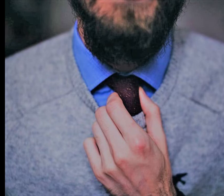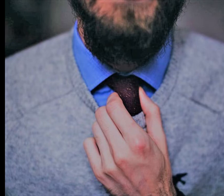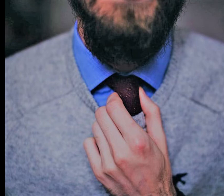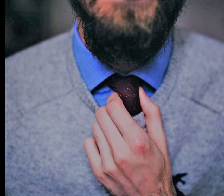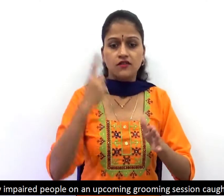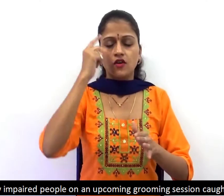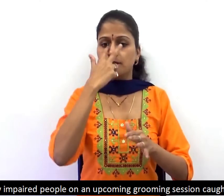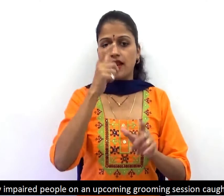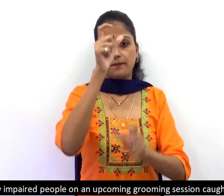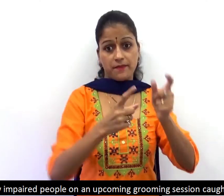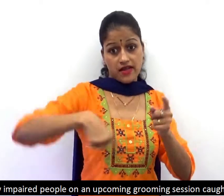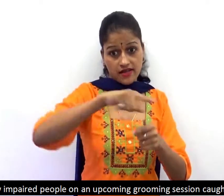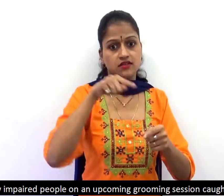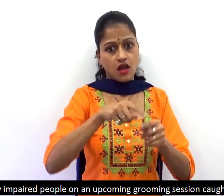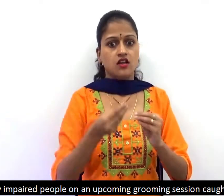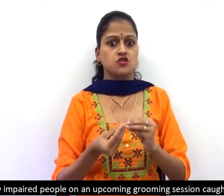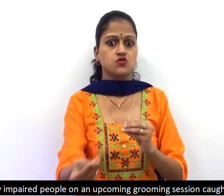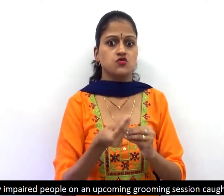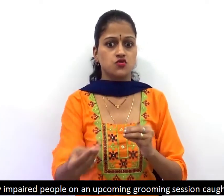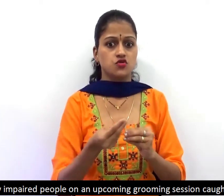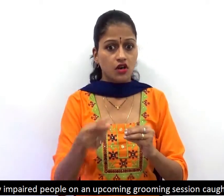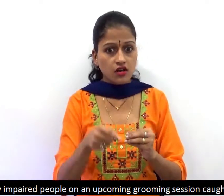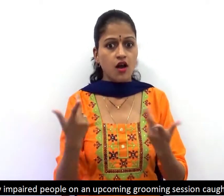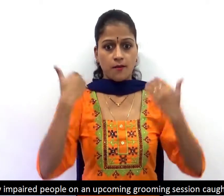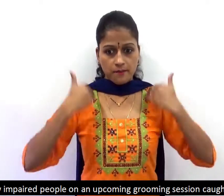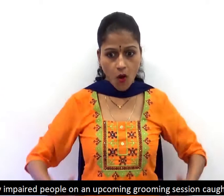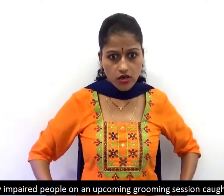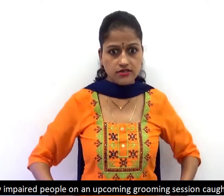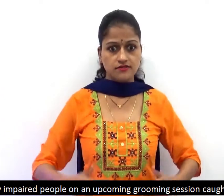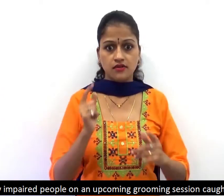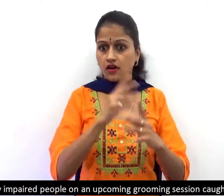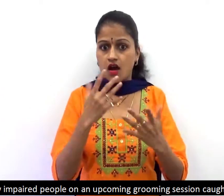for visually impaired people on an upcoming grooming session caught much interest